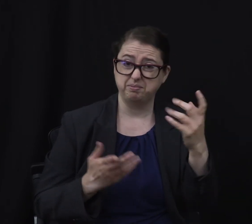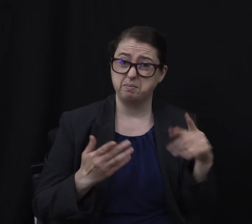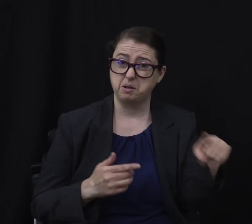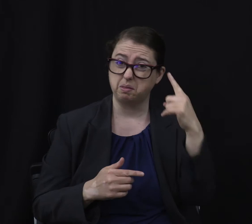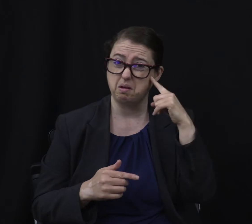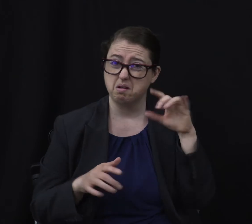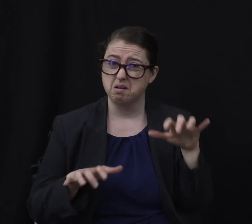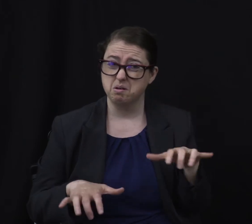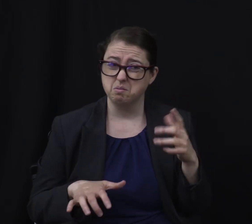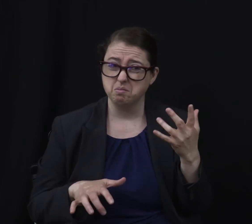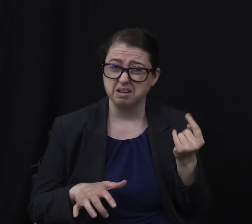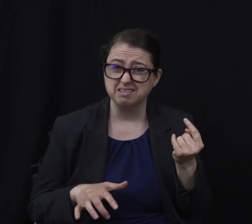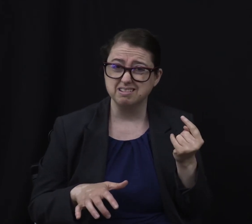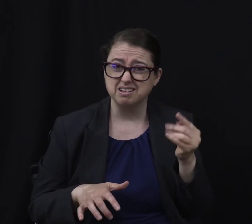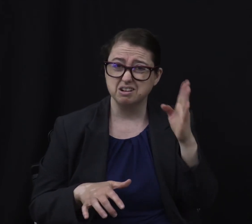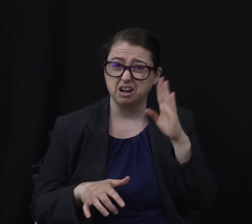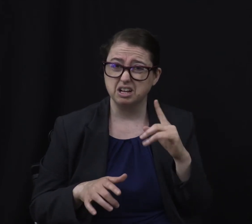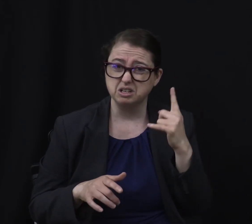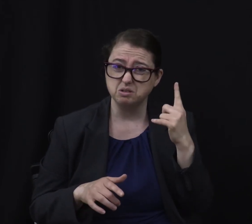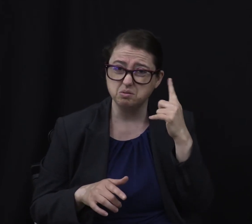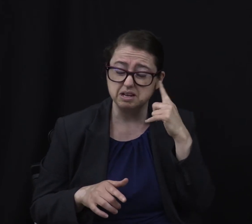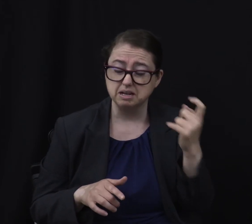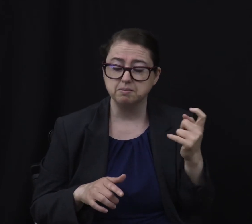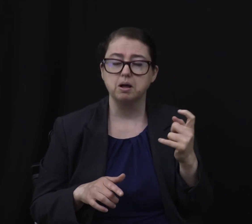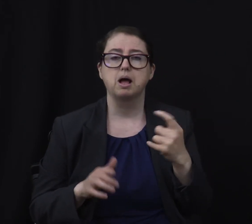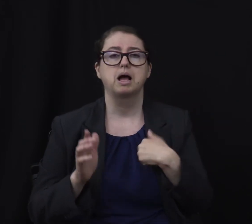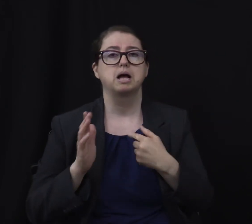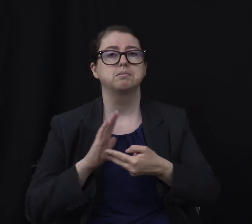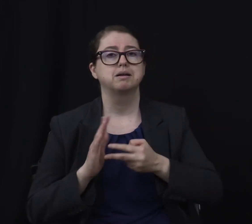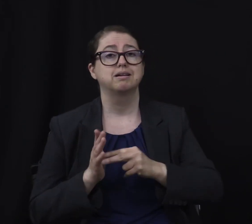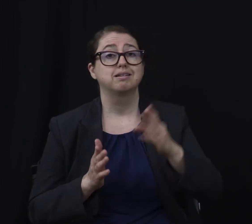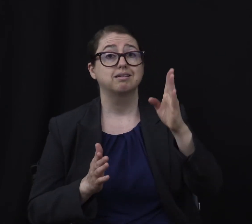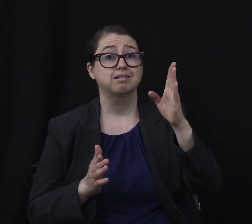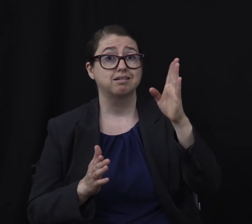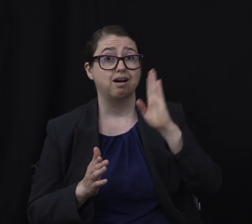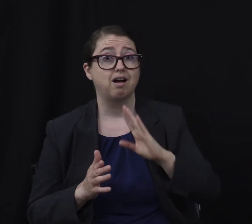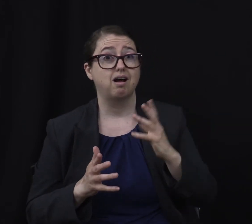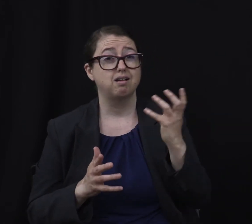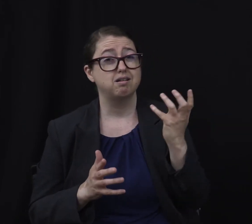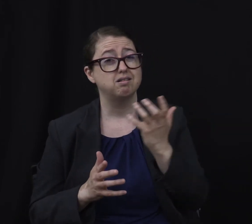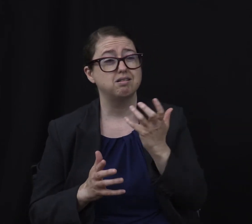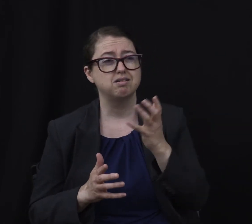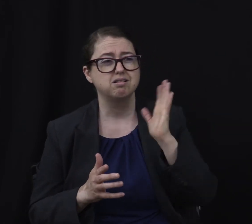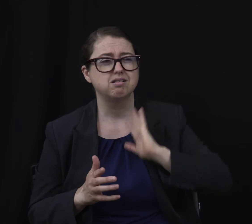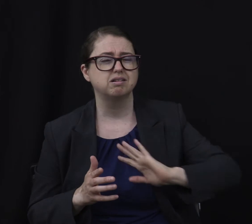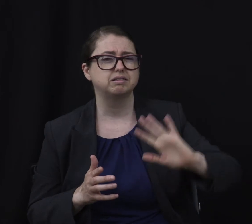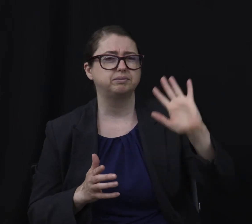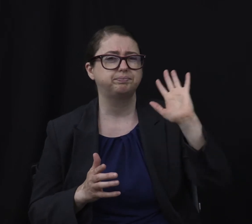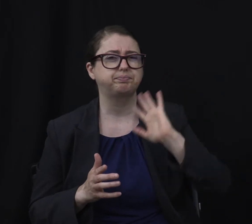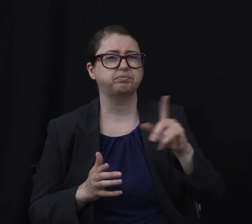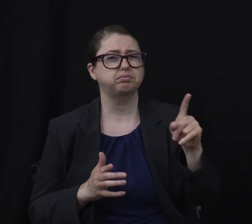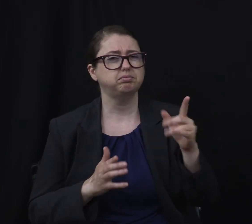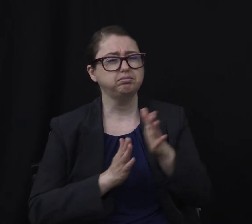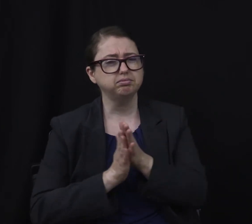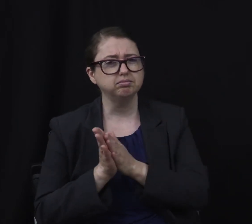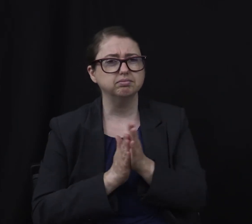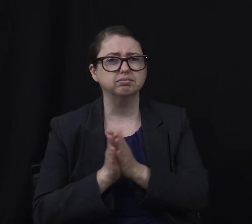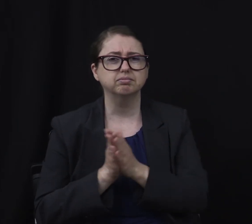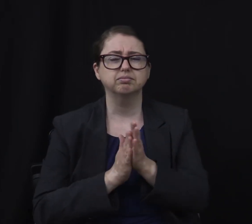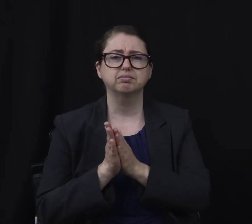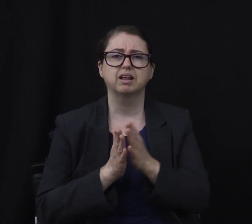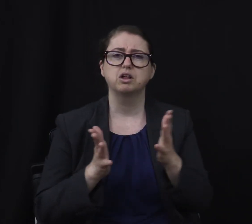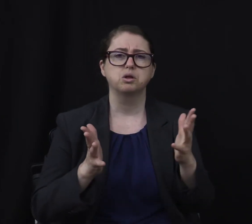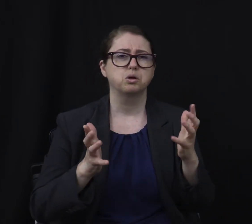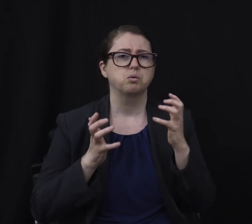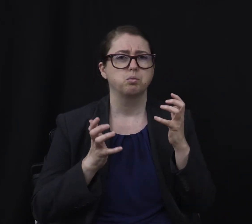But what I mean by that is God, once upon a time, had this lofty, ambitious,